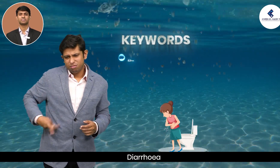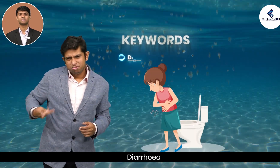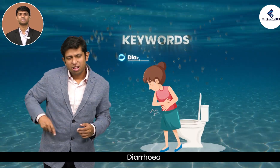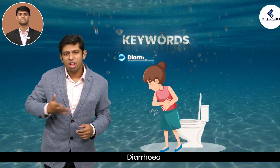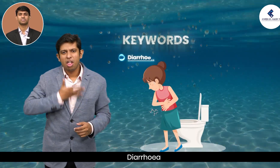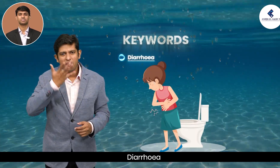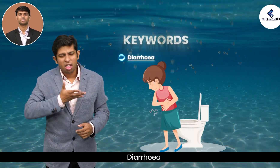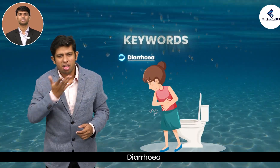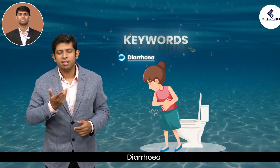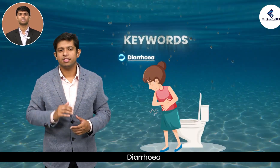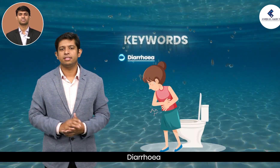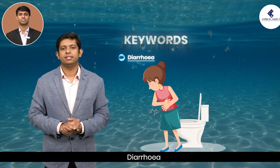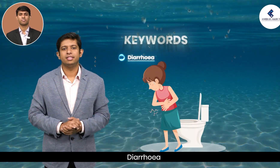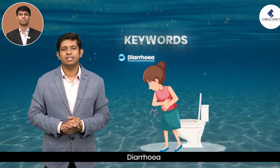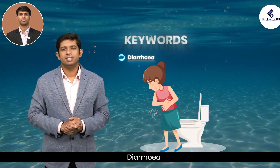diarrhea,